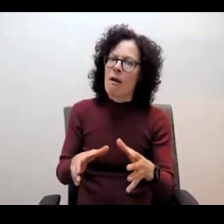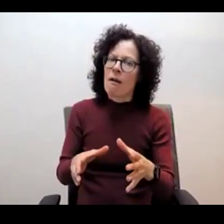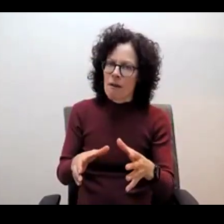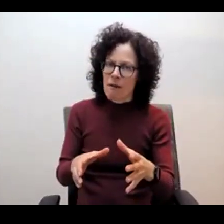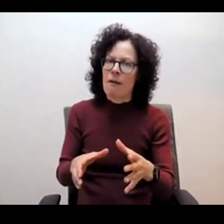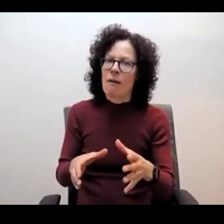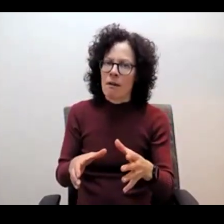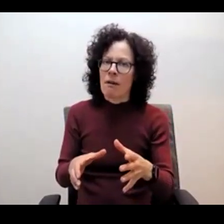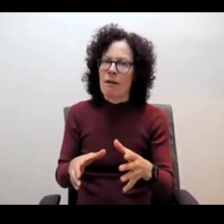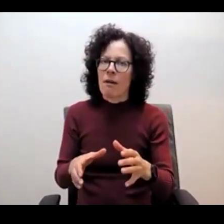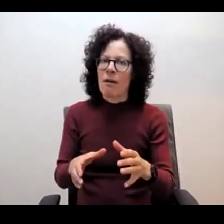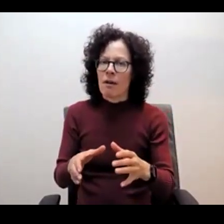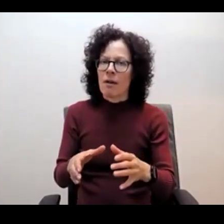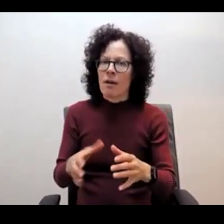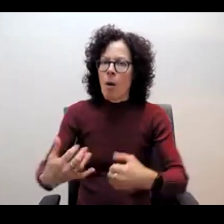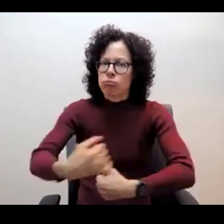Your